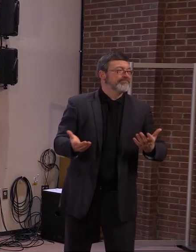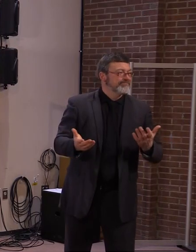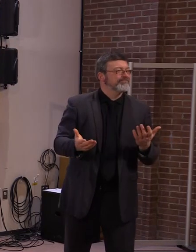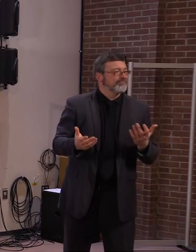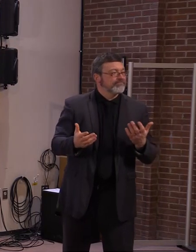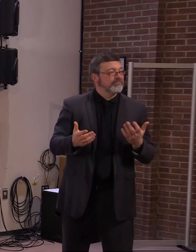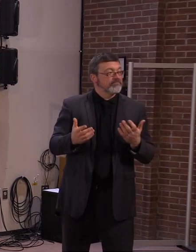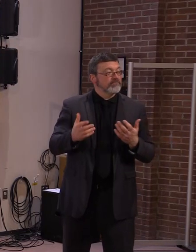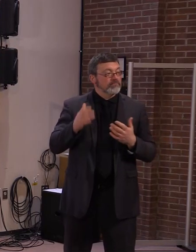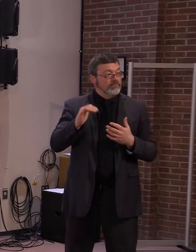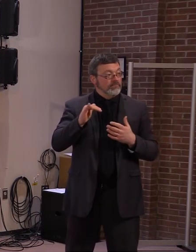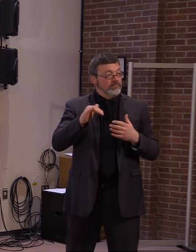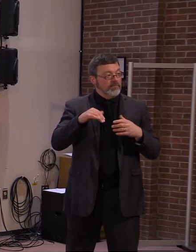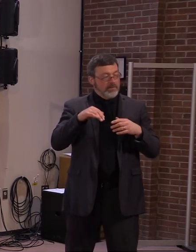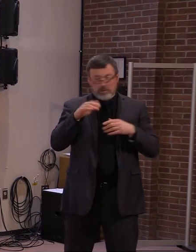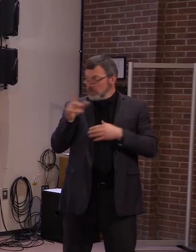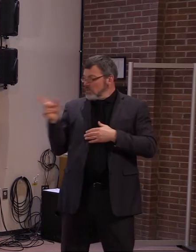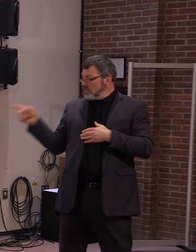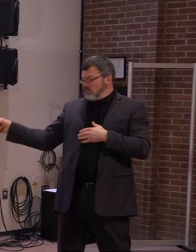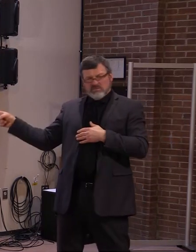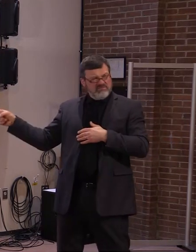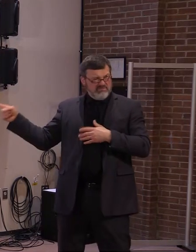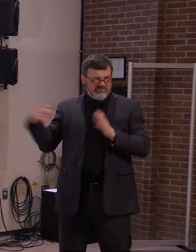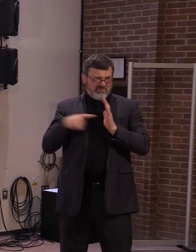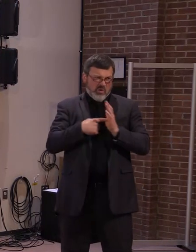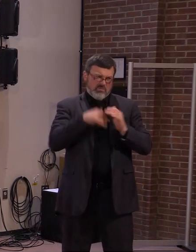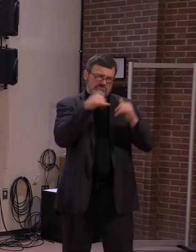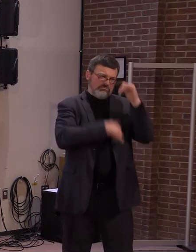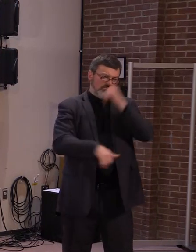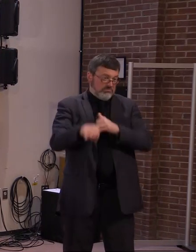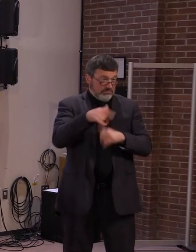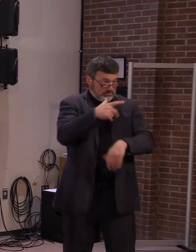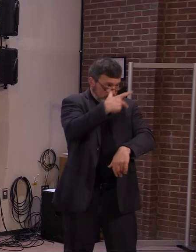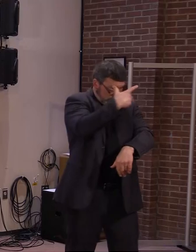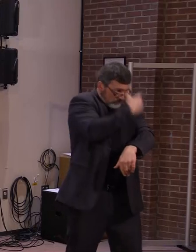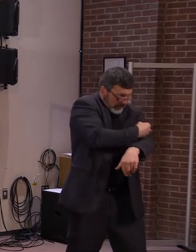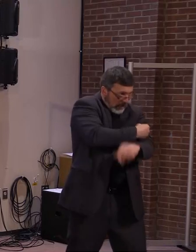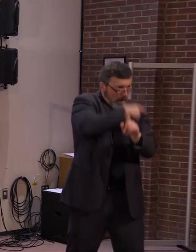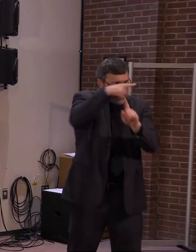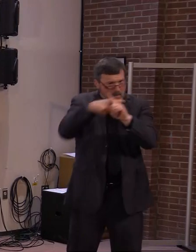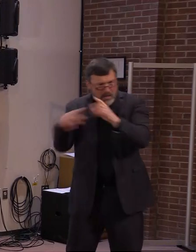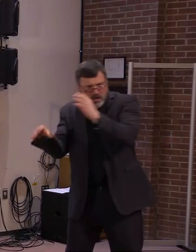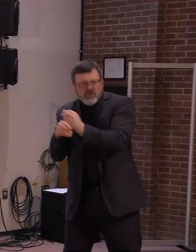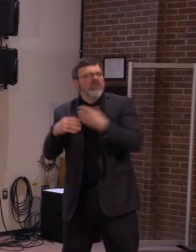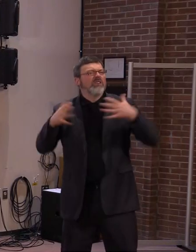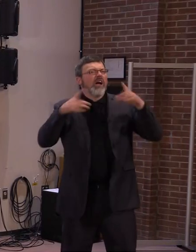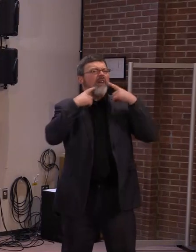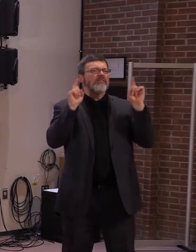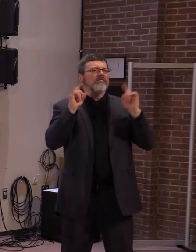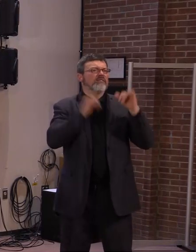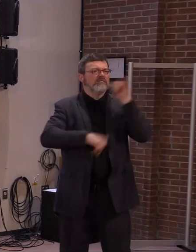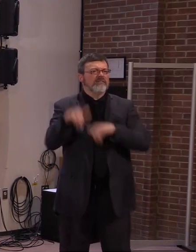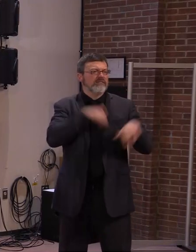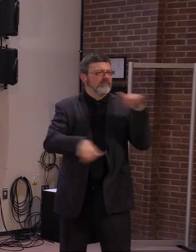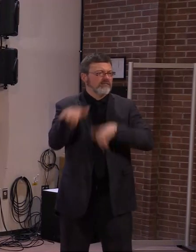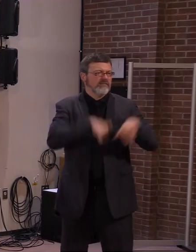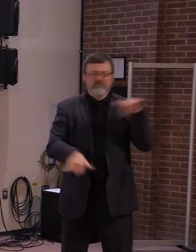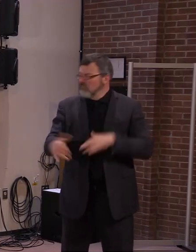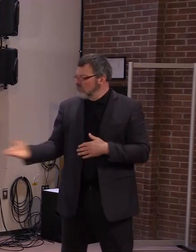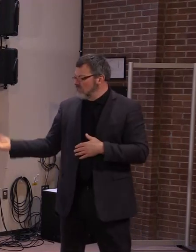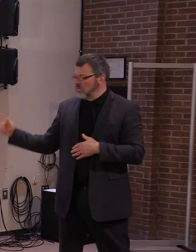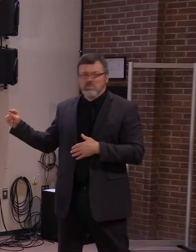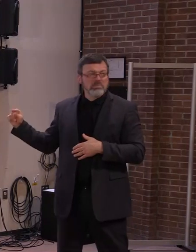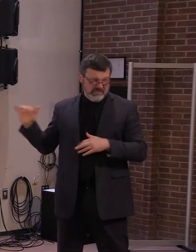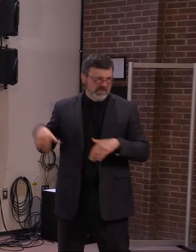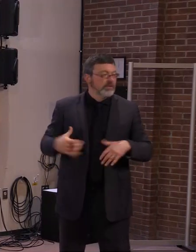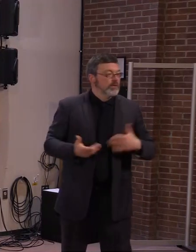difference is quite substantial too, but the particular strength of getting the two doses and getting your booster shot as well. And then looking at the ICU